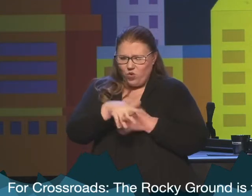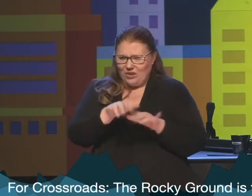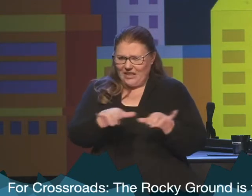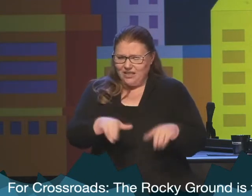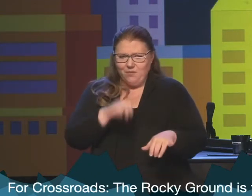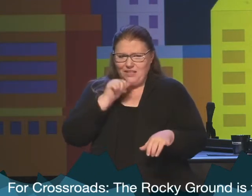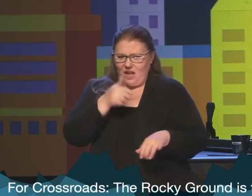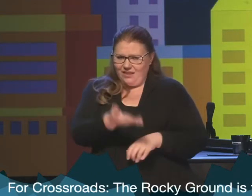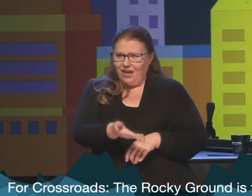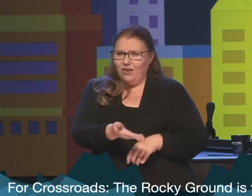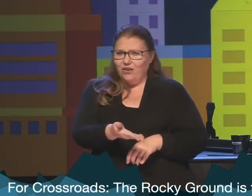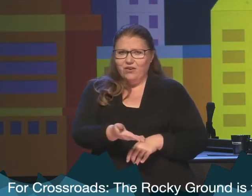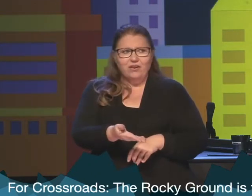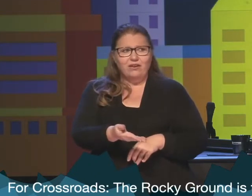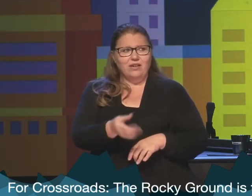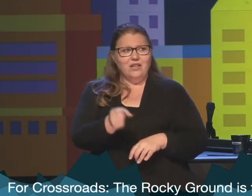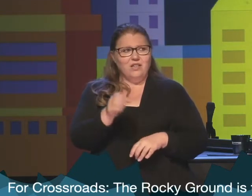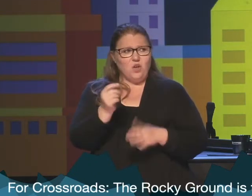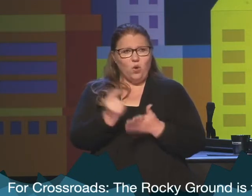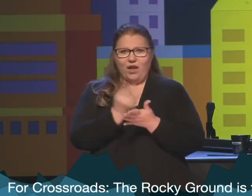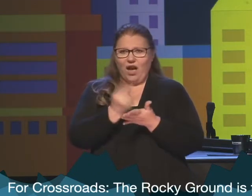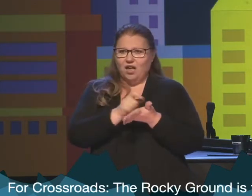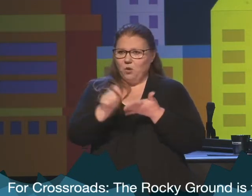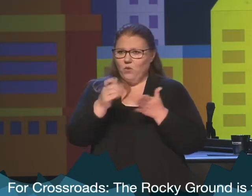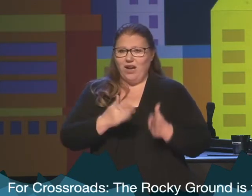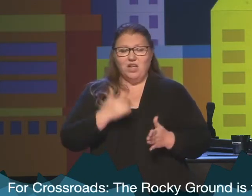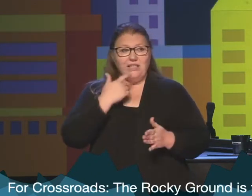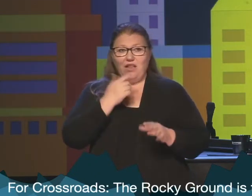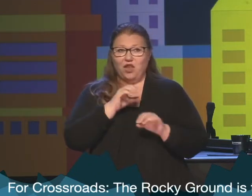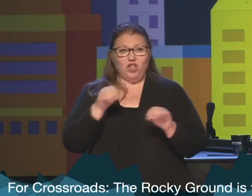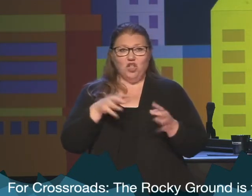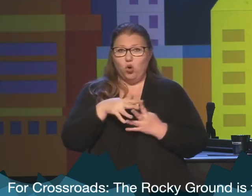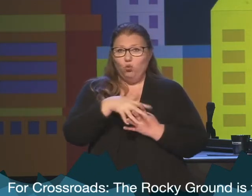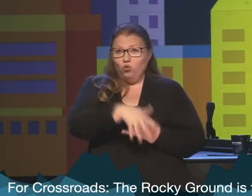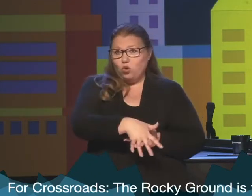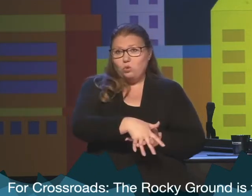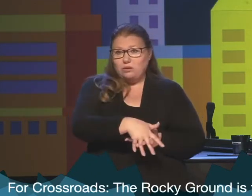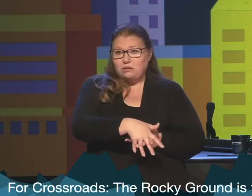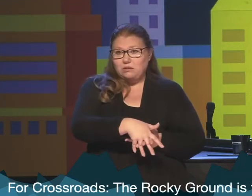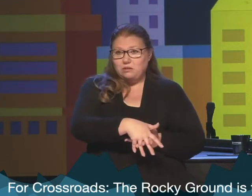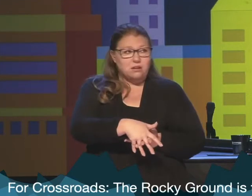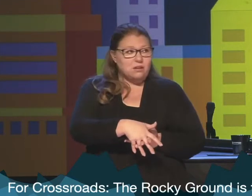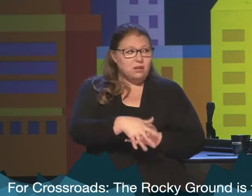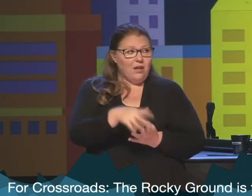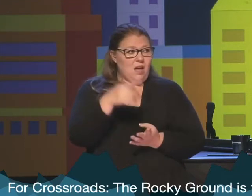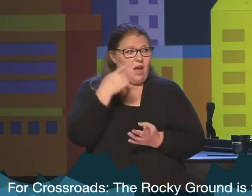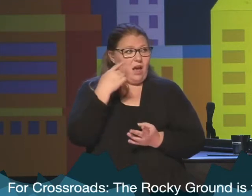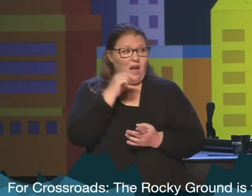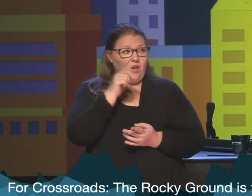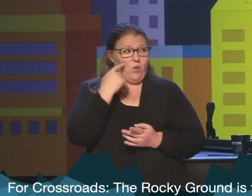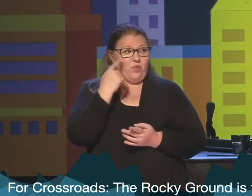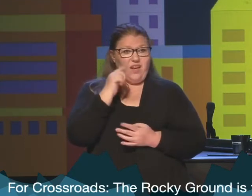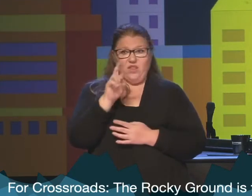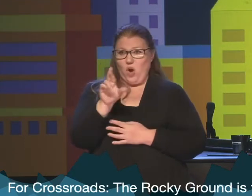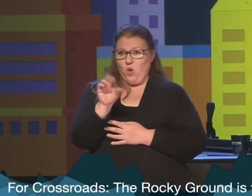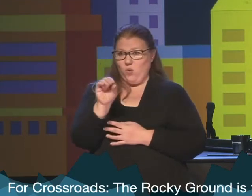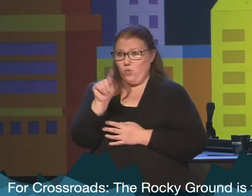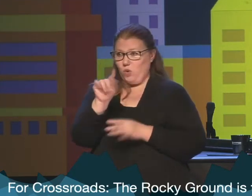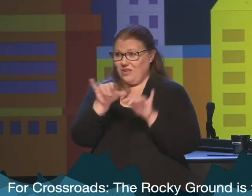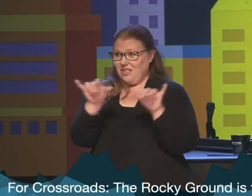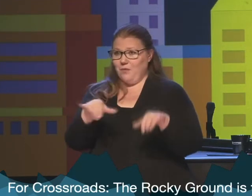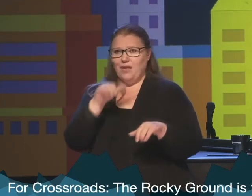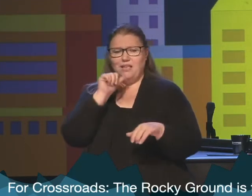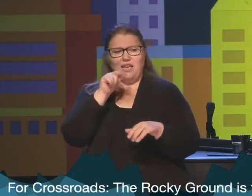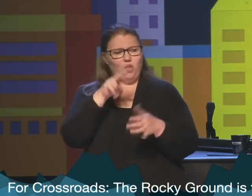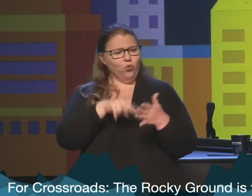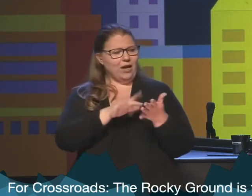exist, right? So what the gospel writers say, there was no root, right? I don't think necessarily the root system is like they didn't read their